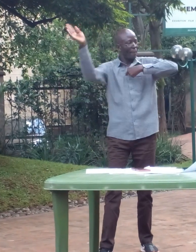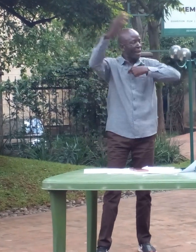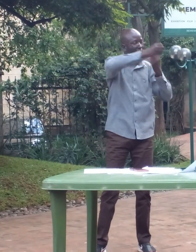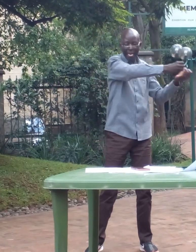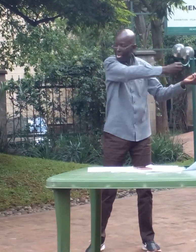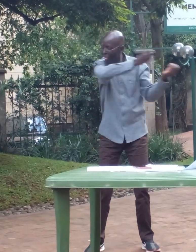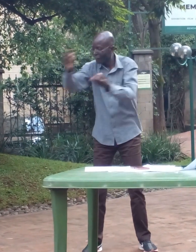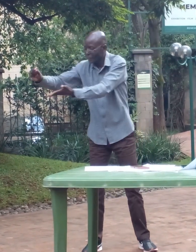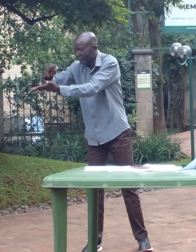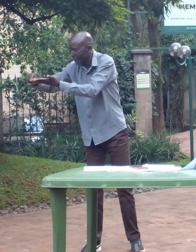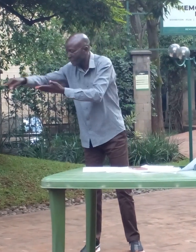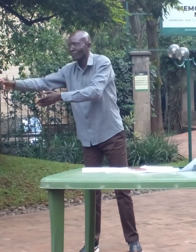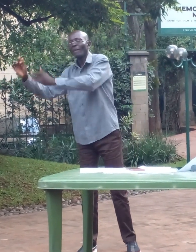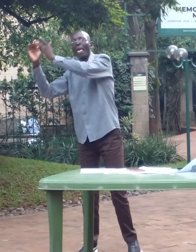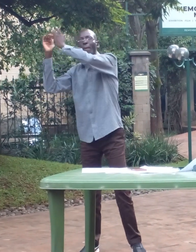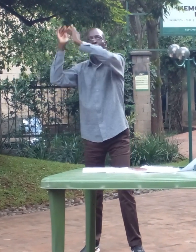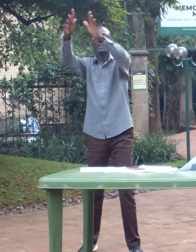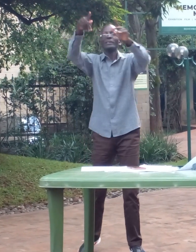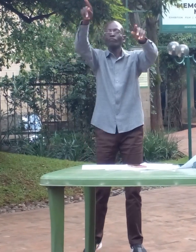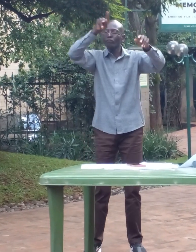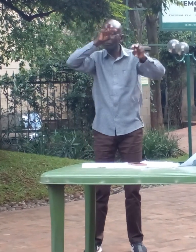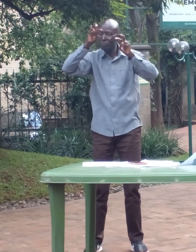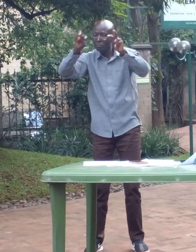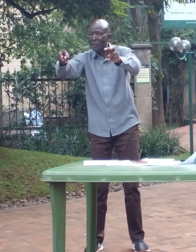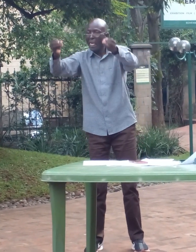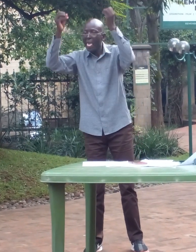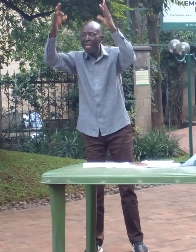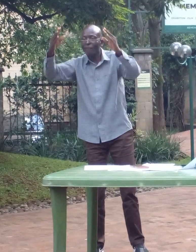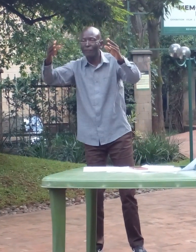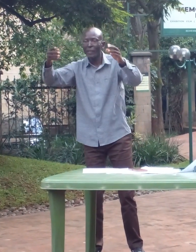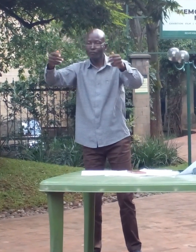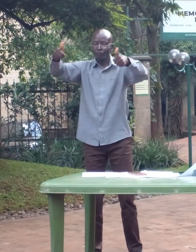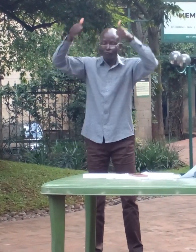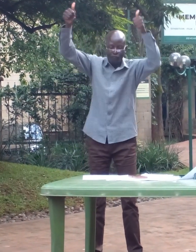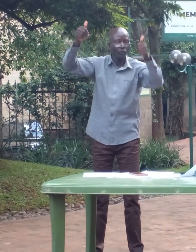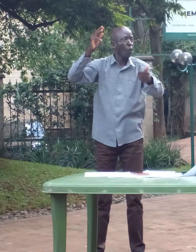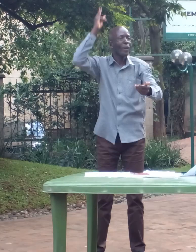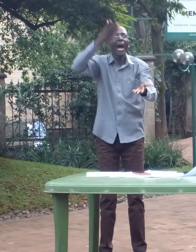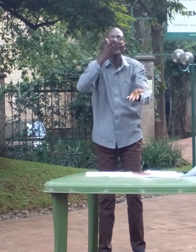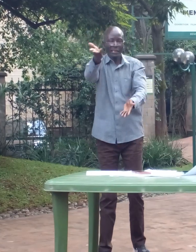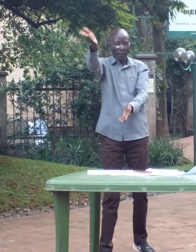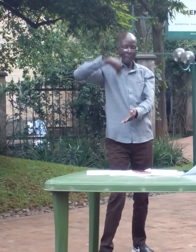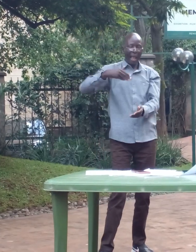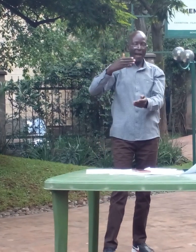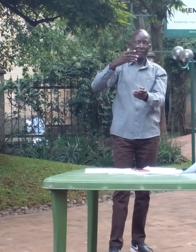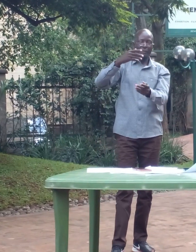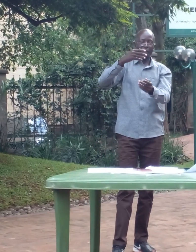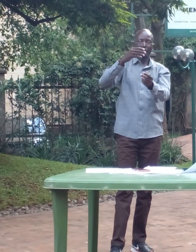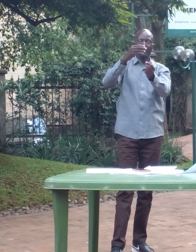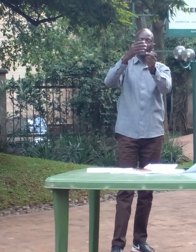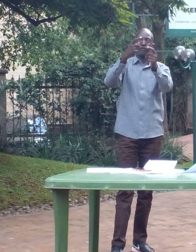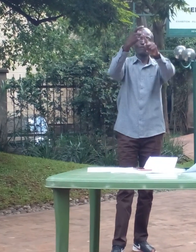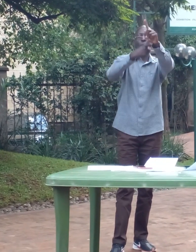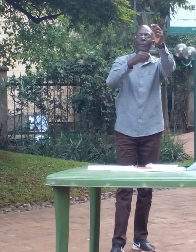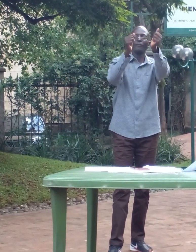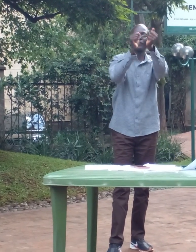and put in videos and then send that to me so that I can send it to them so that we can have an okay